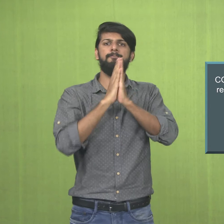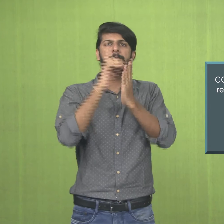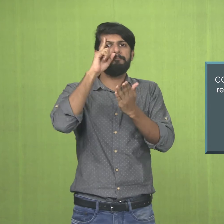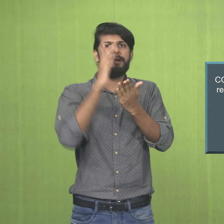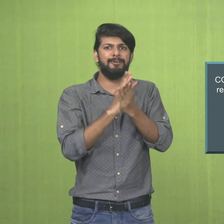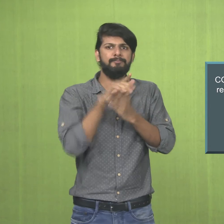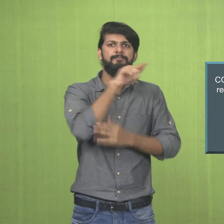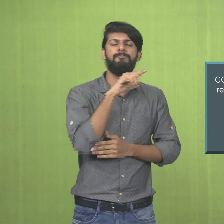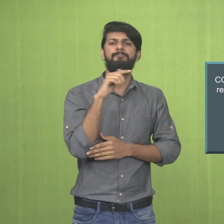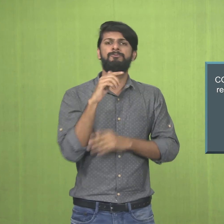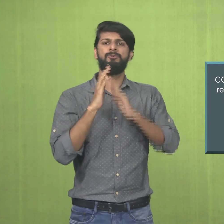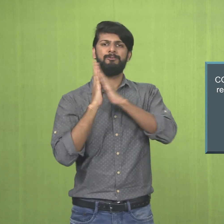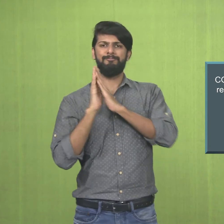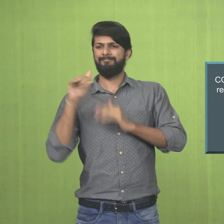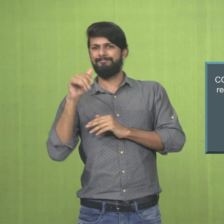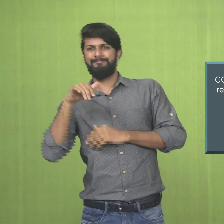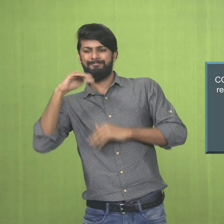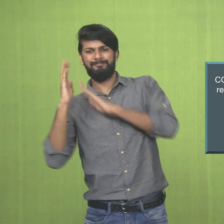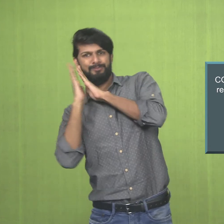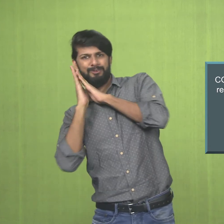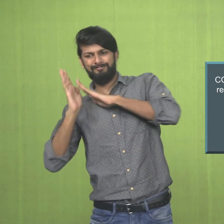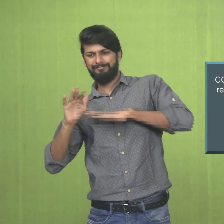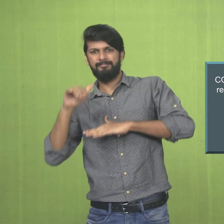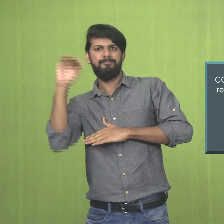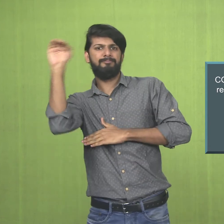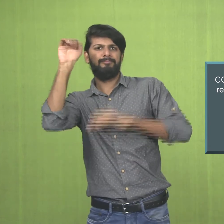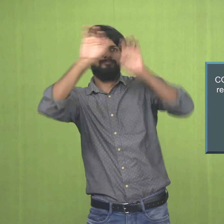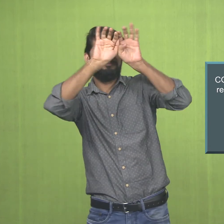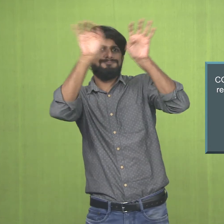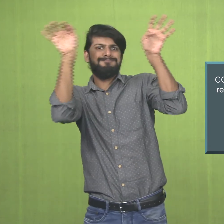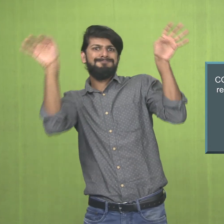used for religious purposes. Like Lord Vishnu